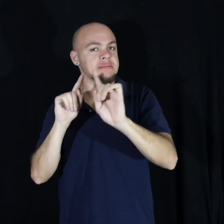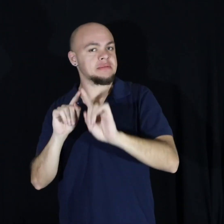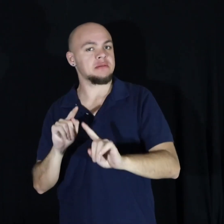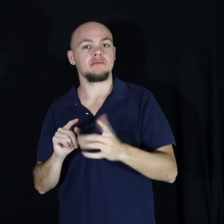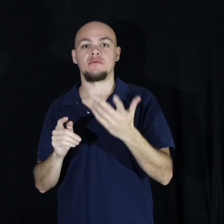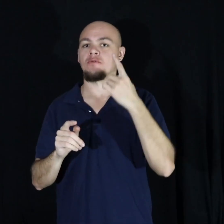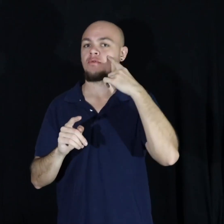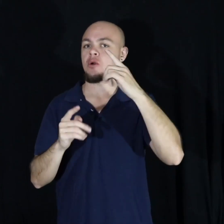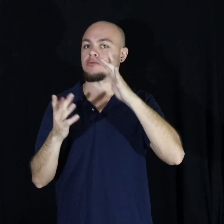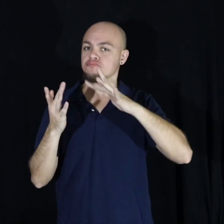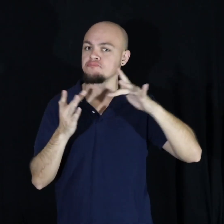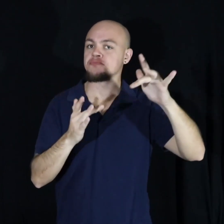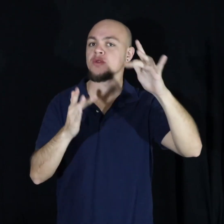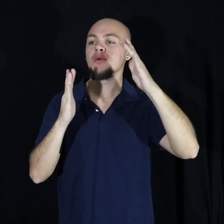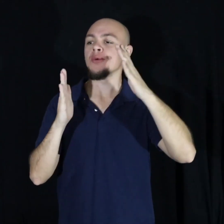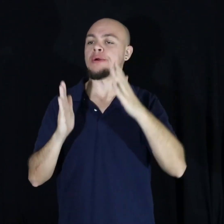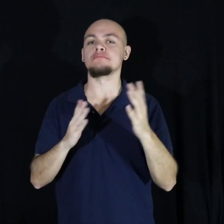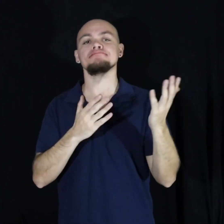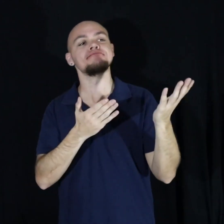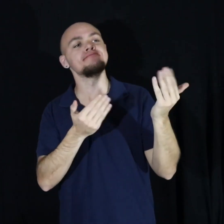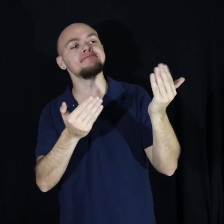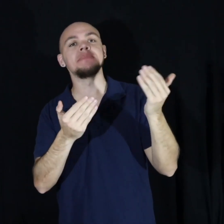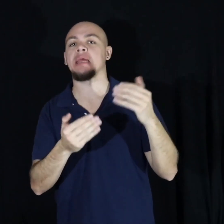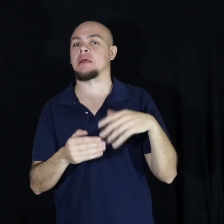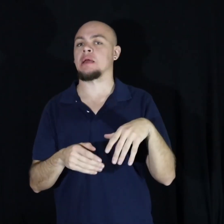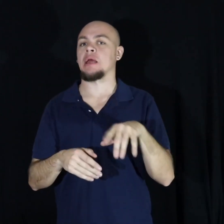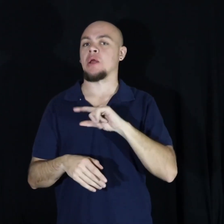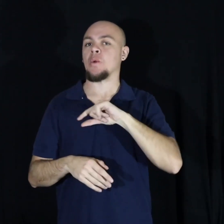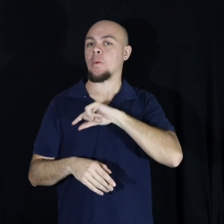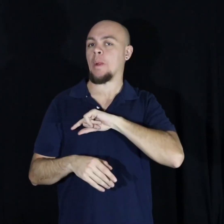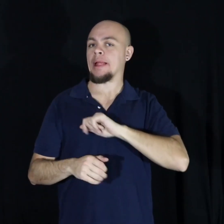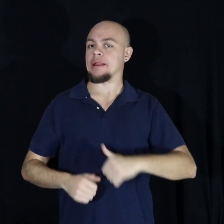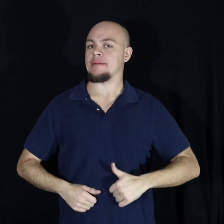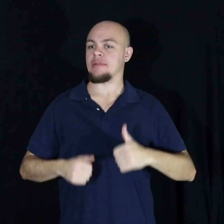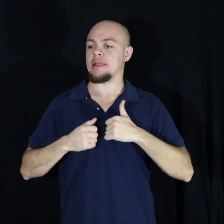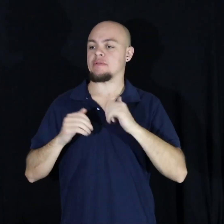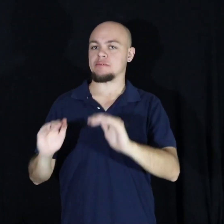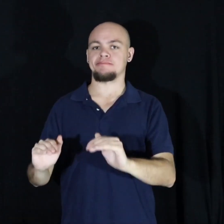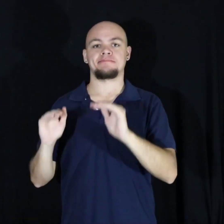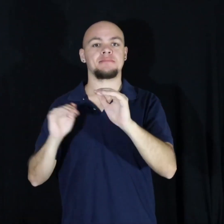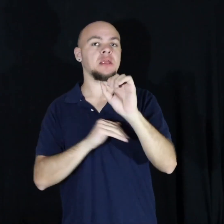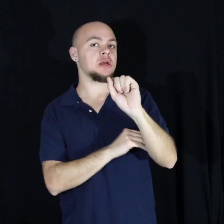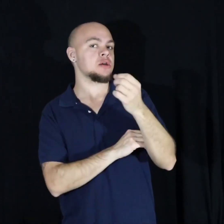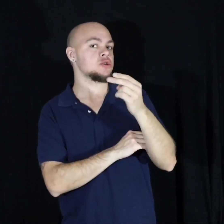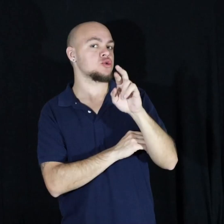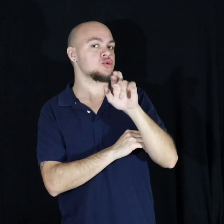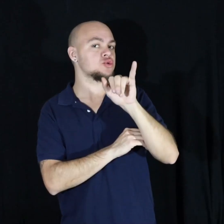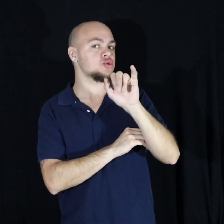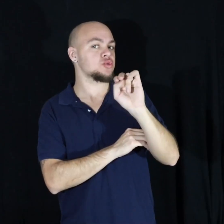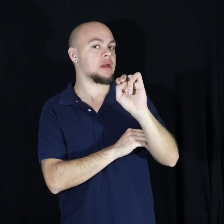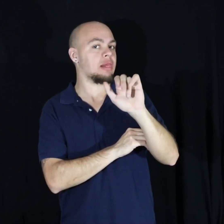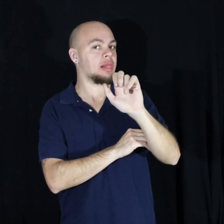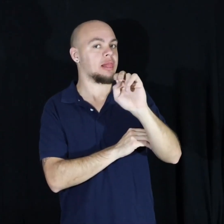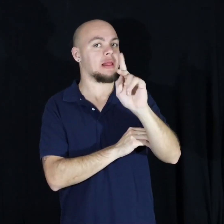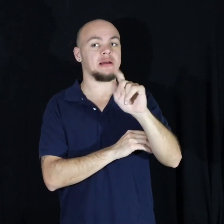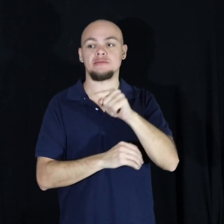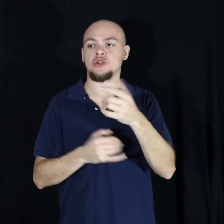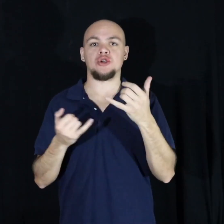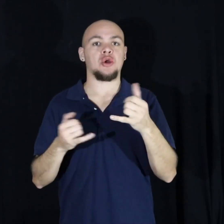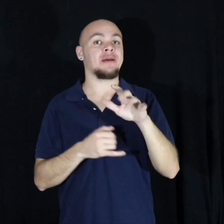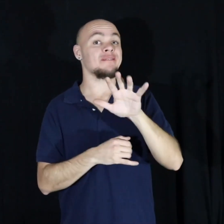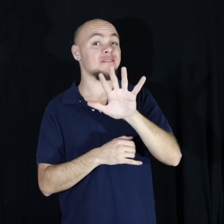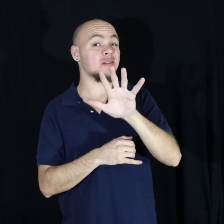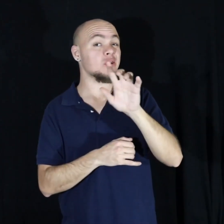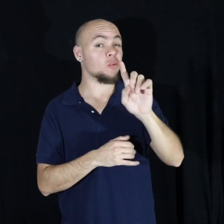tourism and raising the quality of living. Sri Lanka is currently $51 billion of debt because